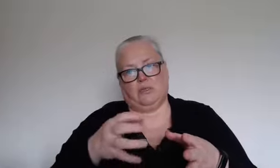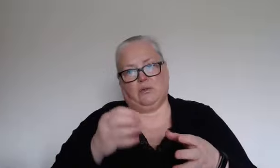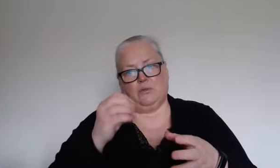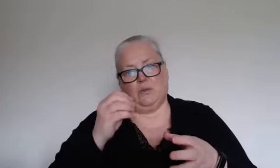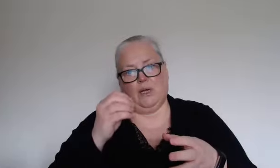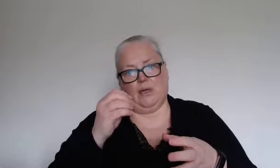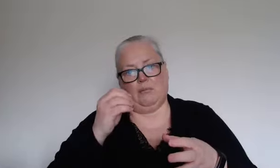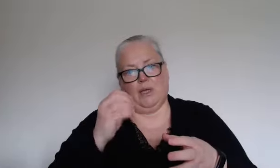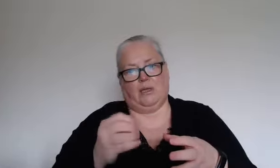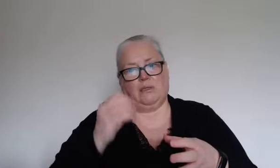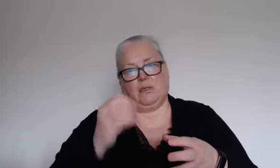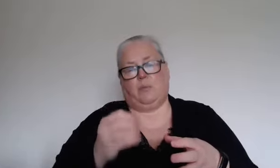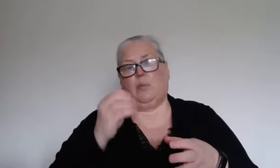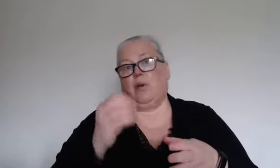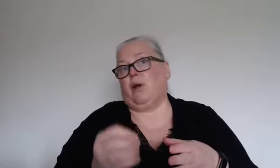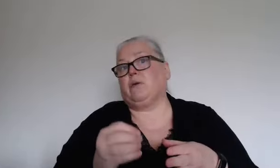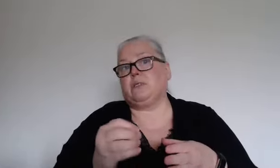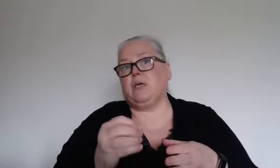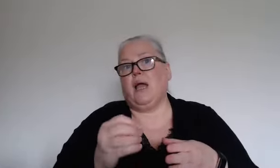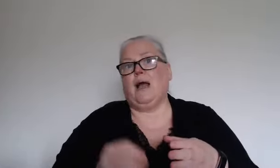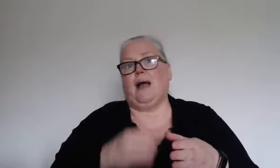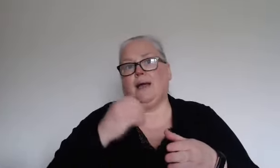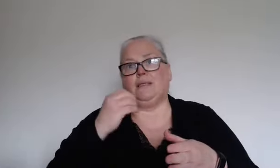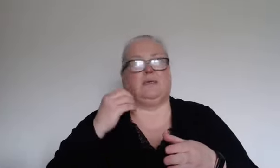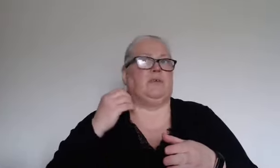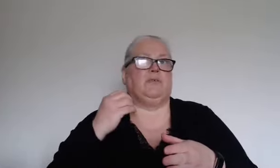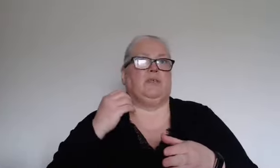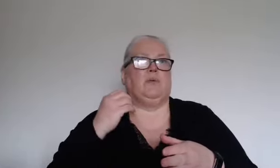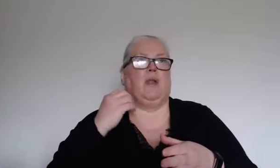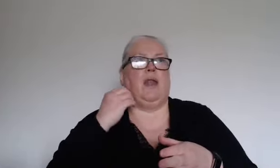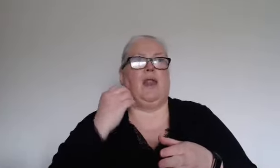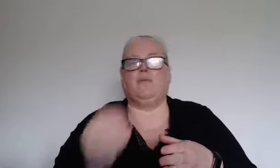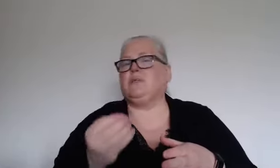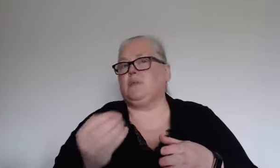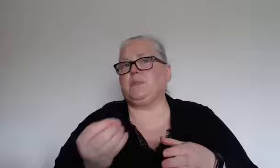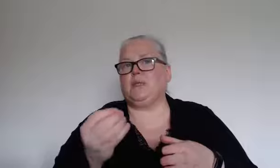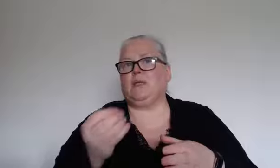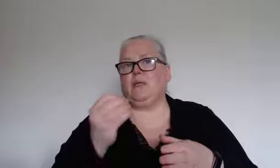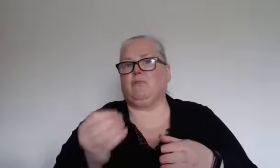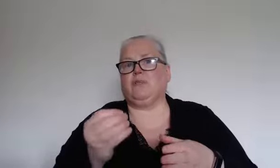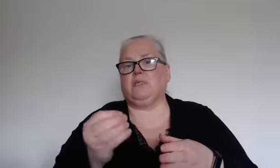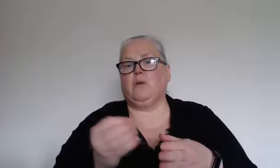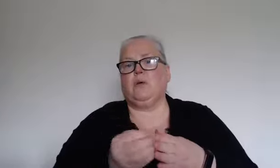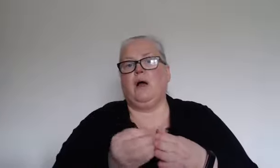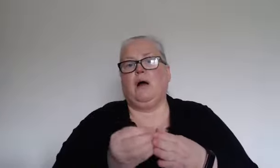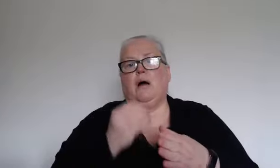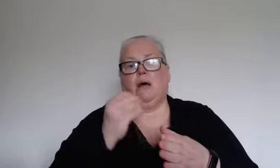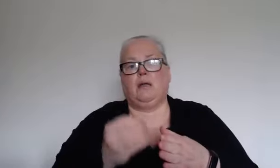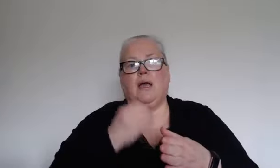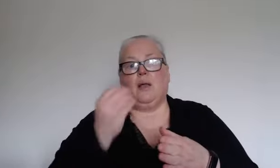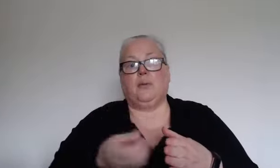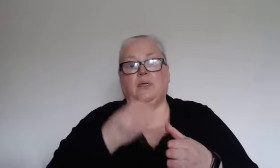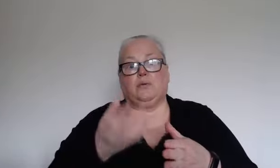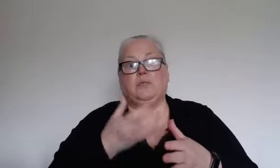to making sleep a priority, and I've given you 11 tips I think in that video on helping you